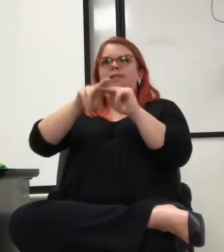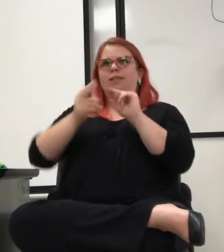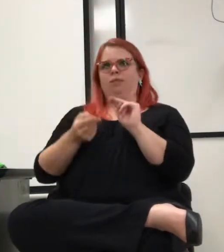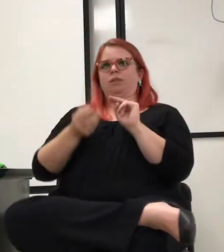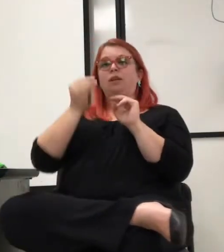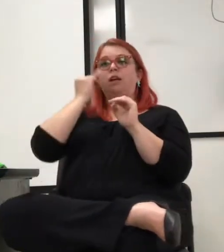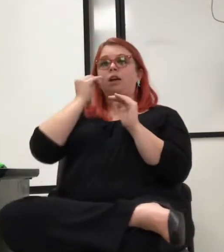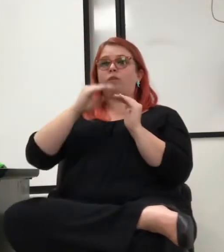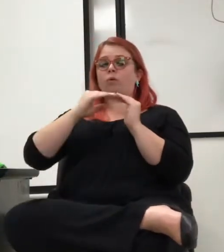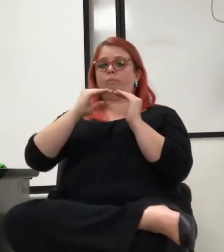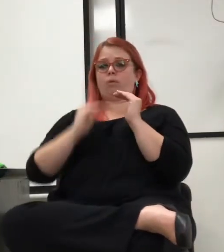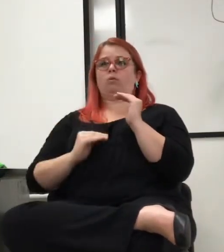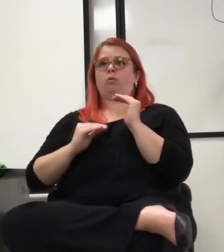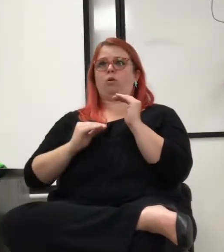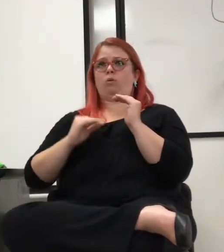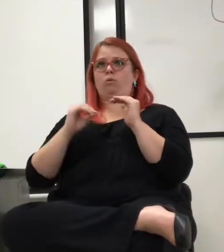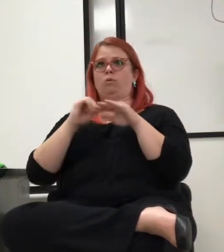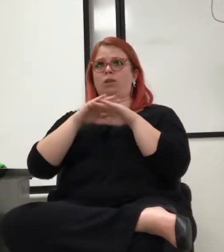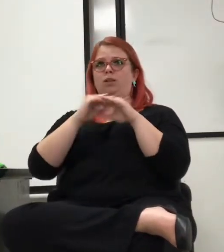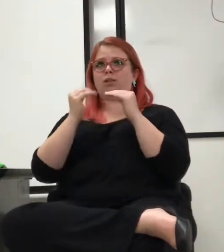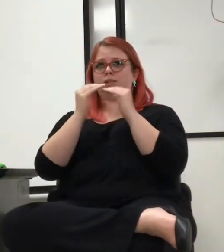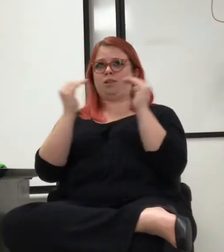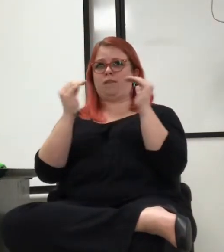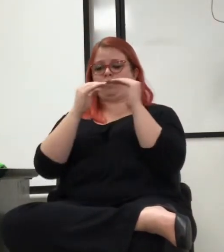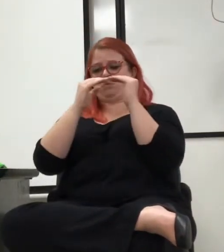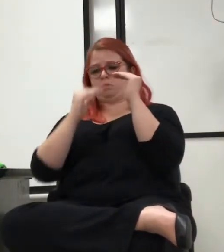below sea level.